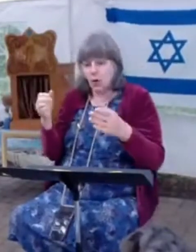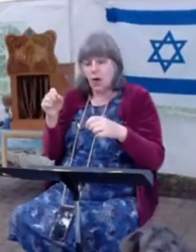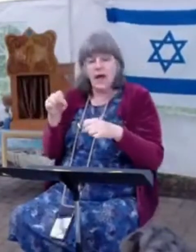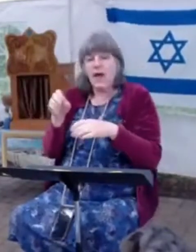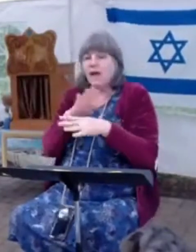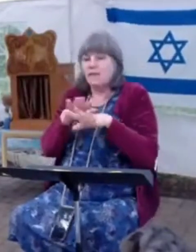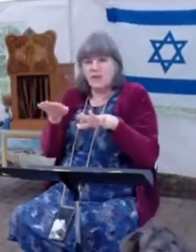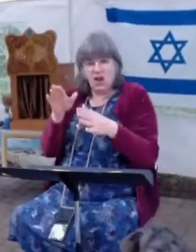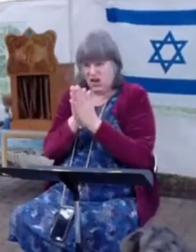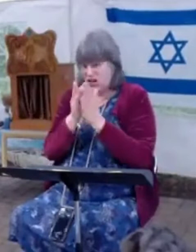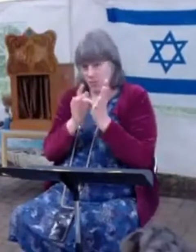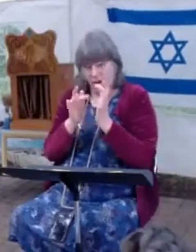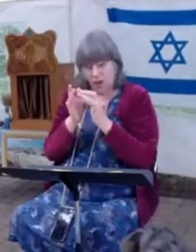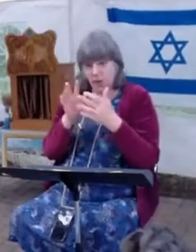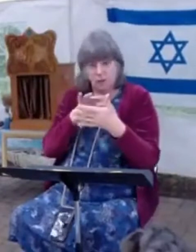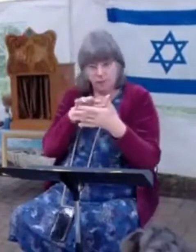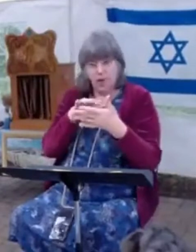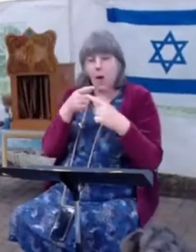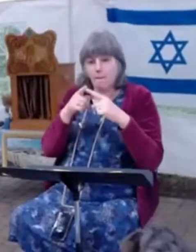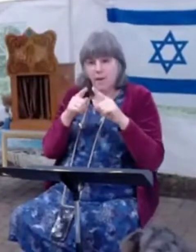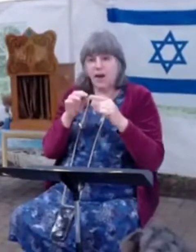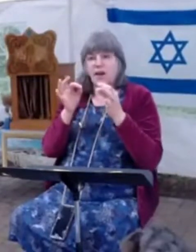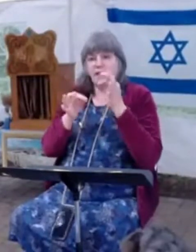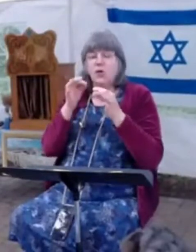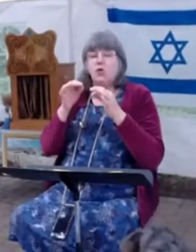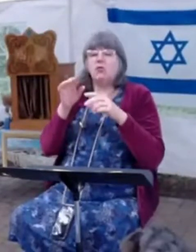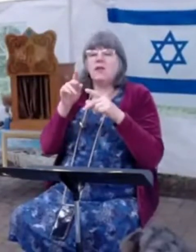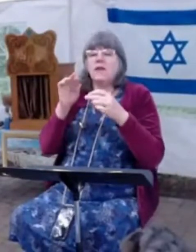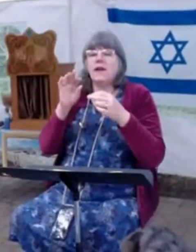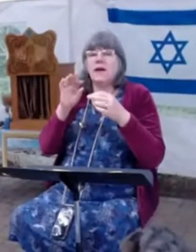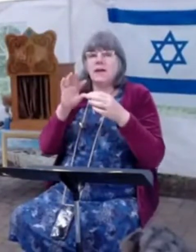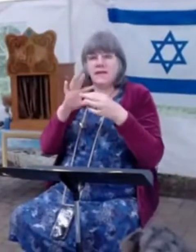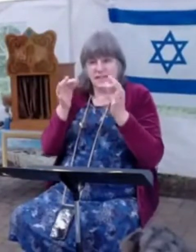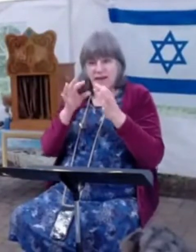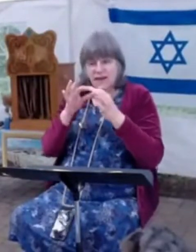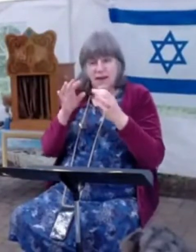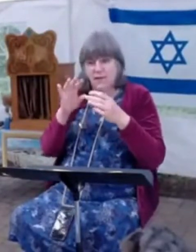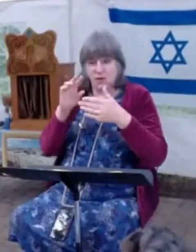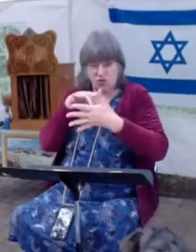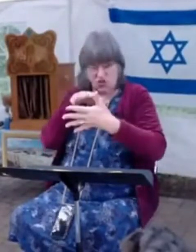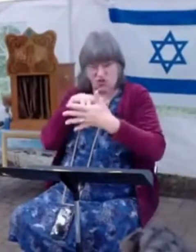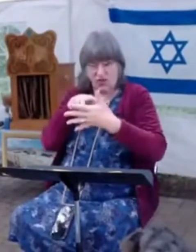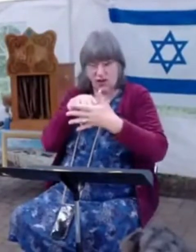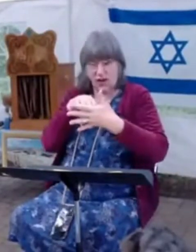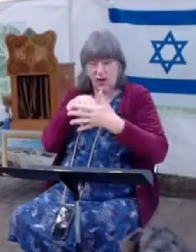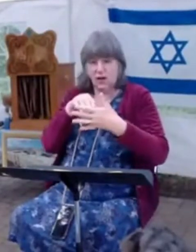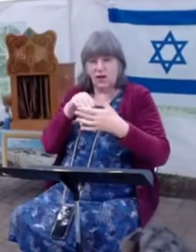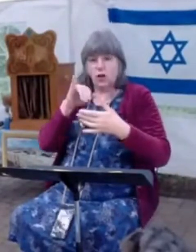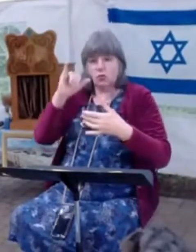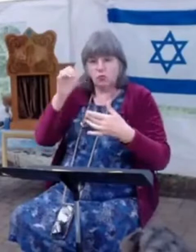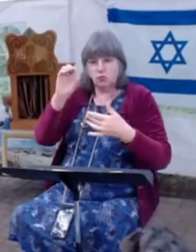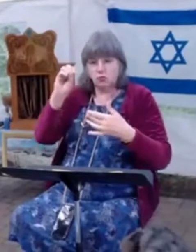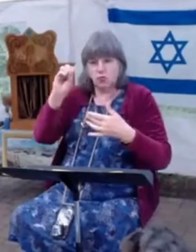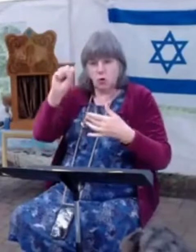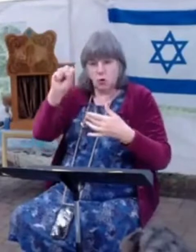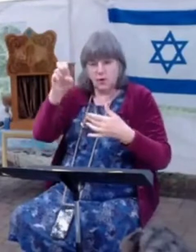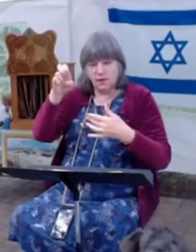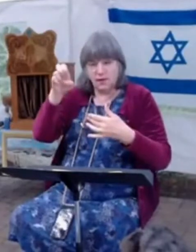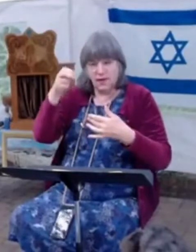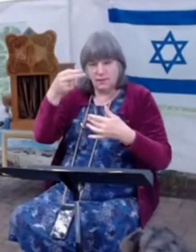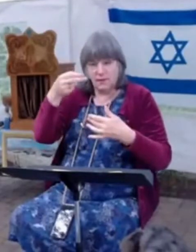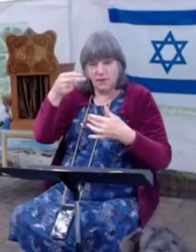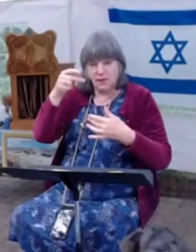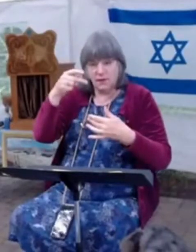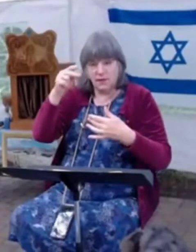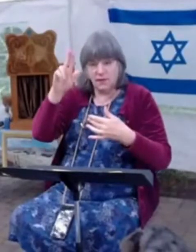by them. Now, this remains in the land of Syria till this day. Now, this till this day is Josephus who wrote